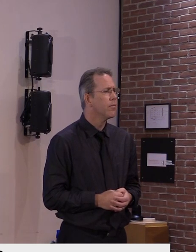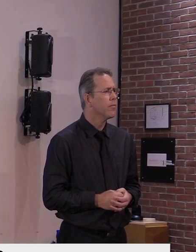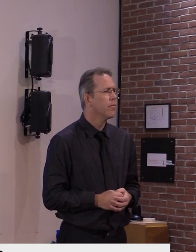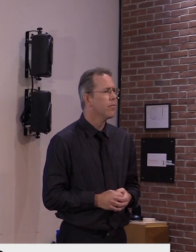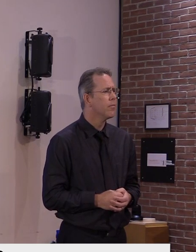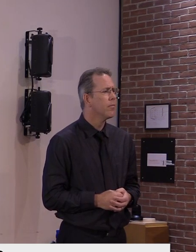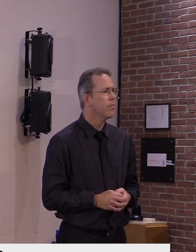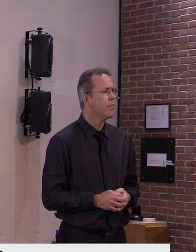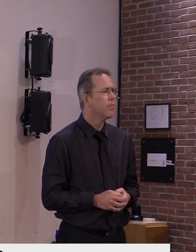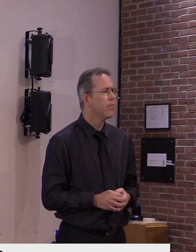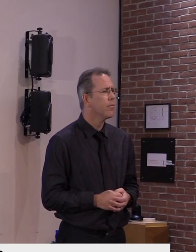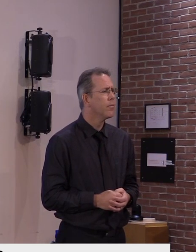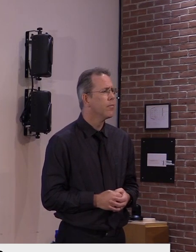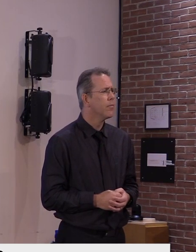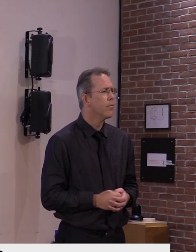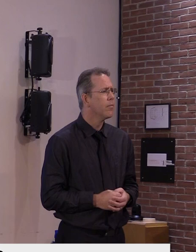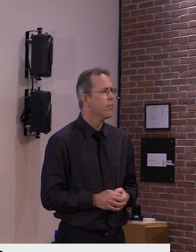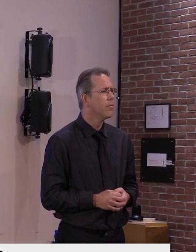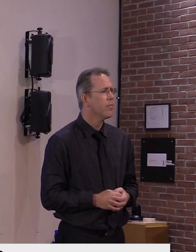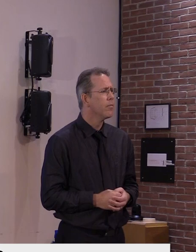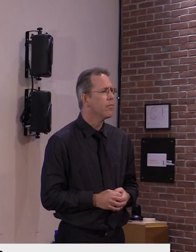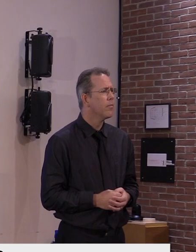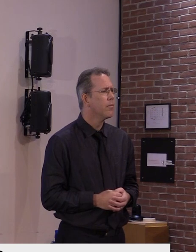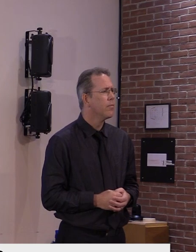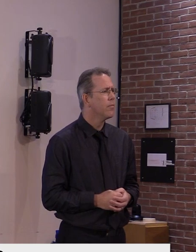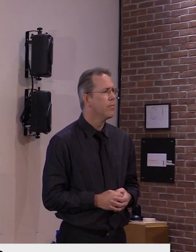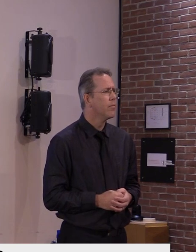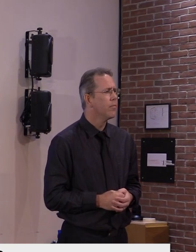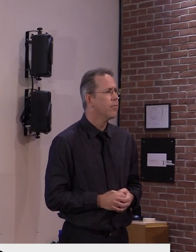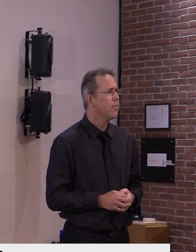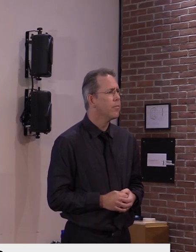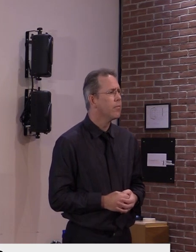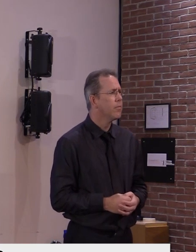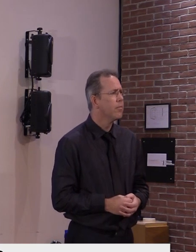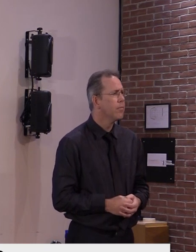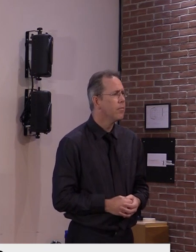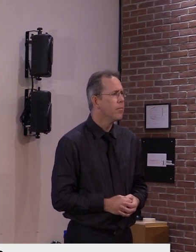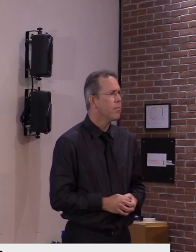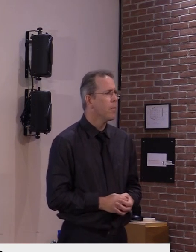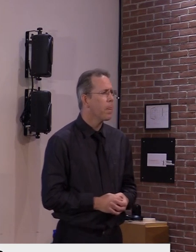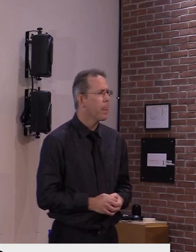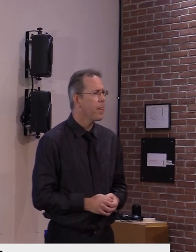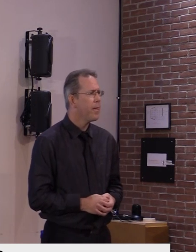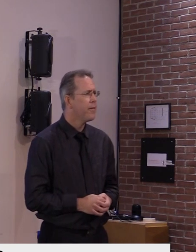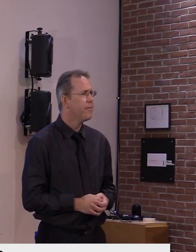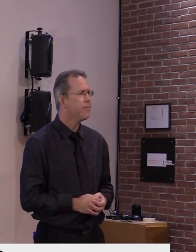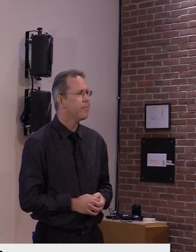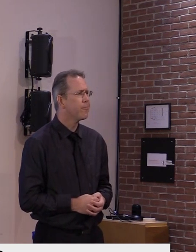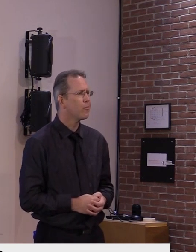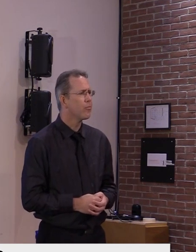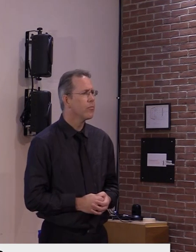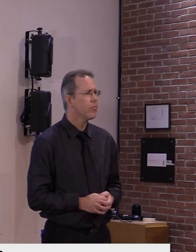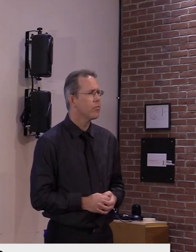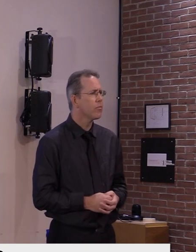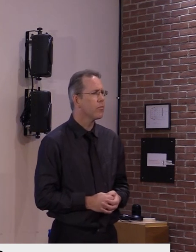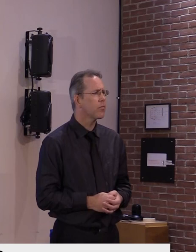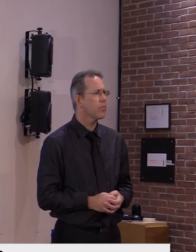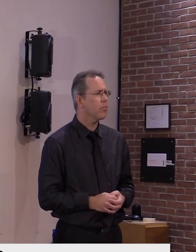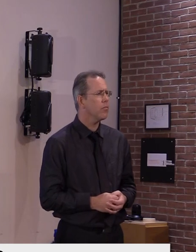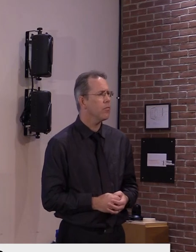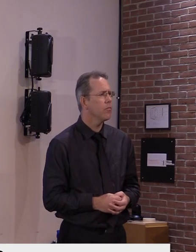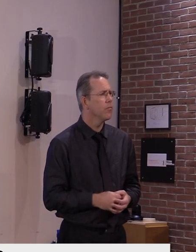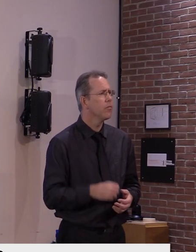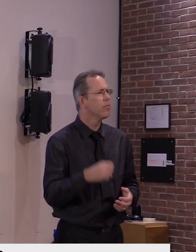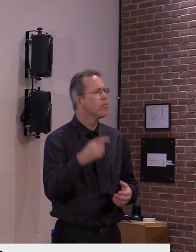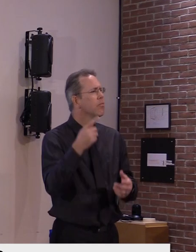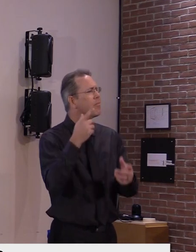but nearly 3 school weeks. So I just wonder if you can clarify the language a little bit on that. Yeah, hi, Greg.